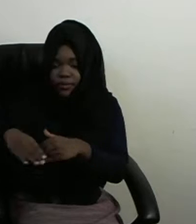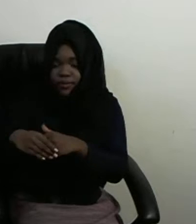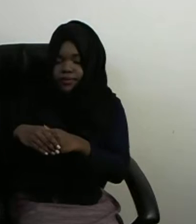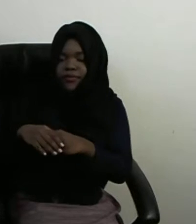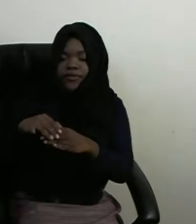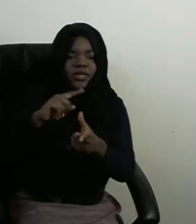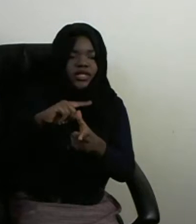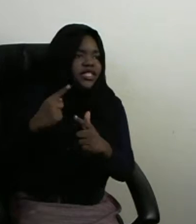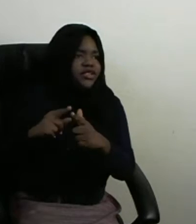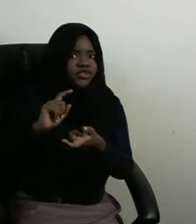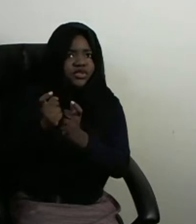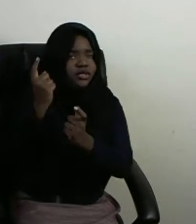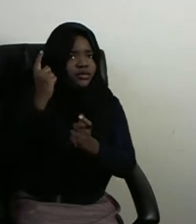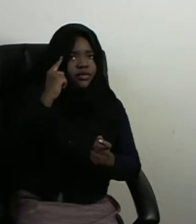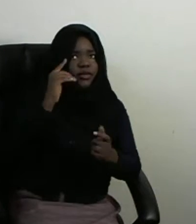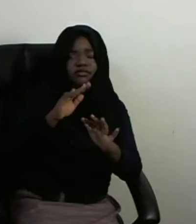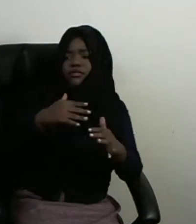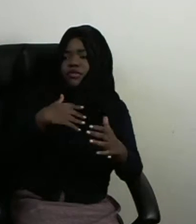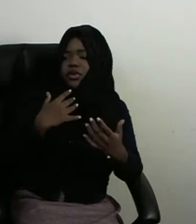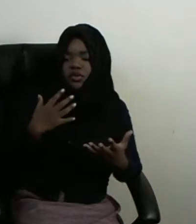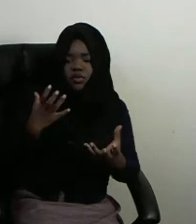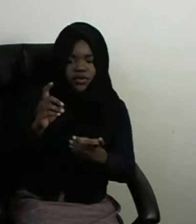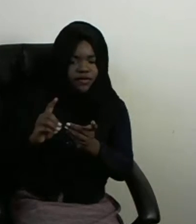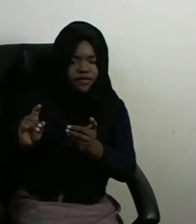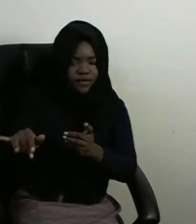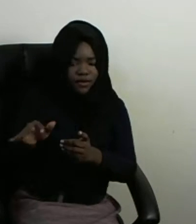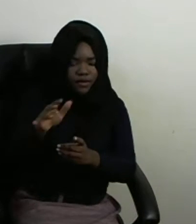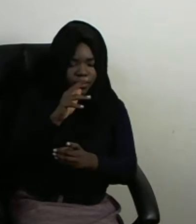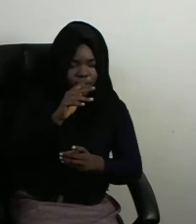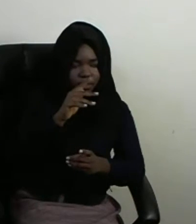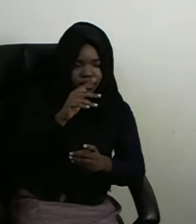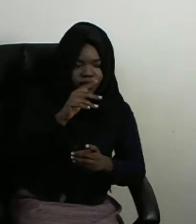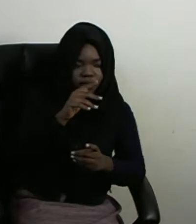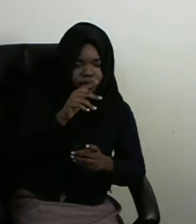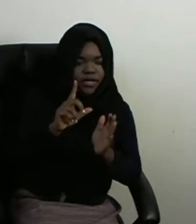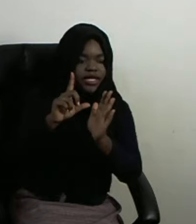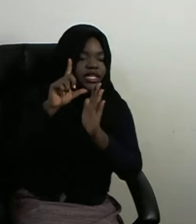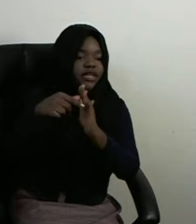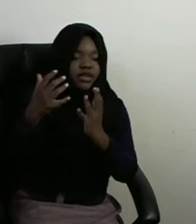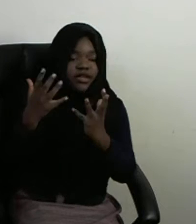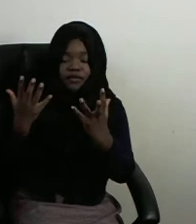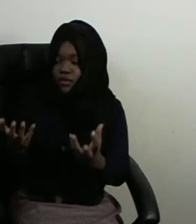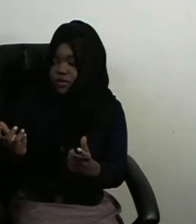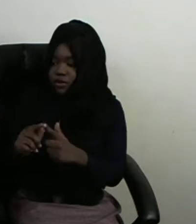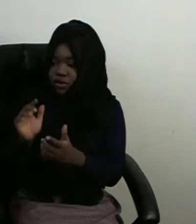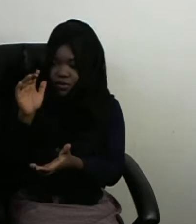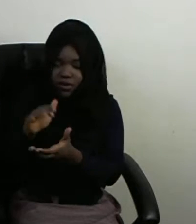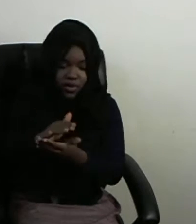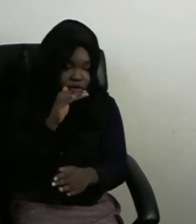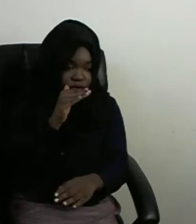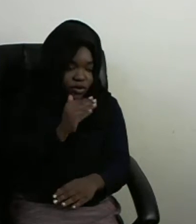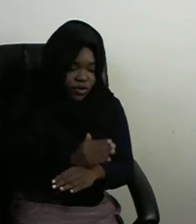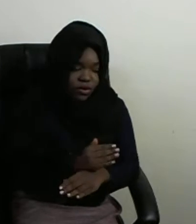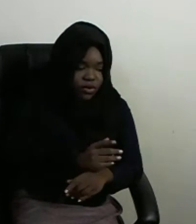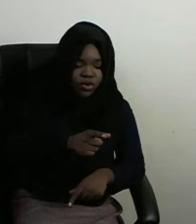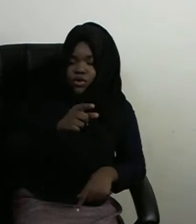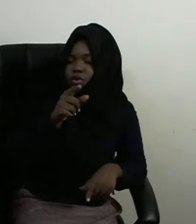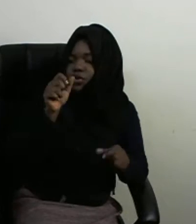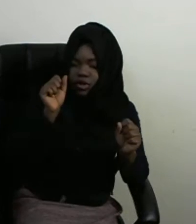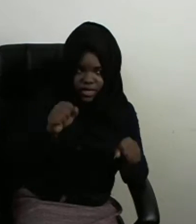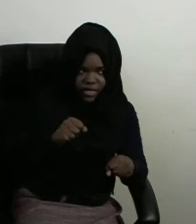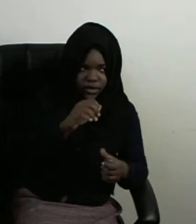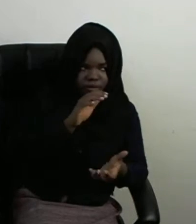then you change your mind and you want to divorce her mother. Later on, if you want to marry the daughter, you can